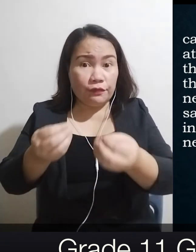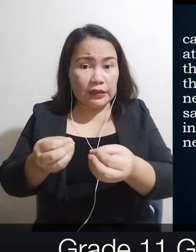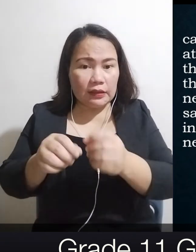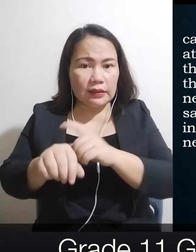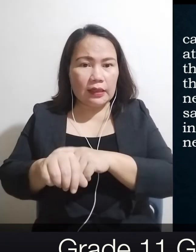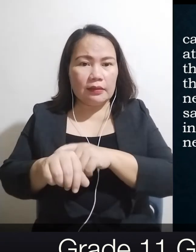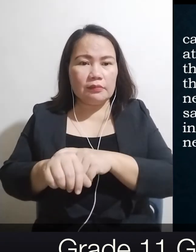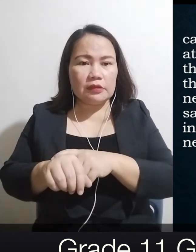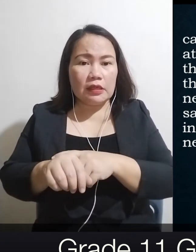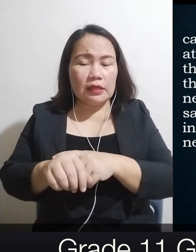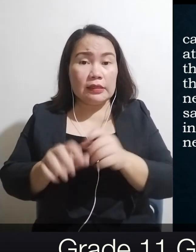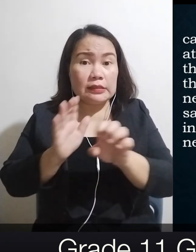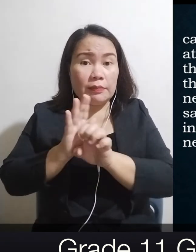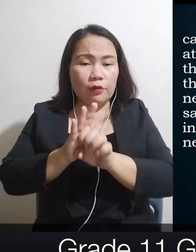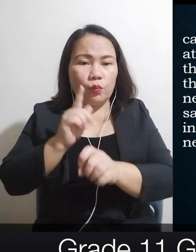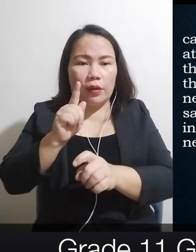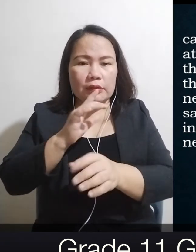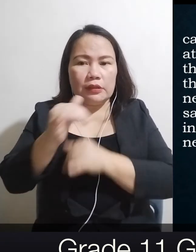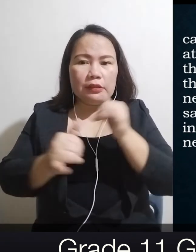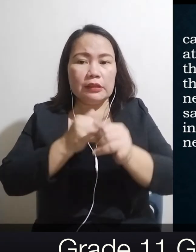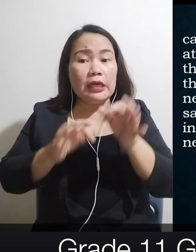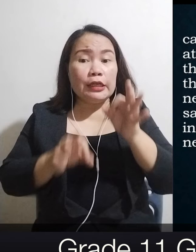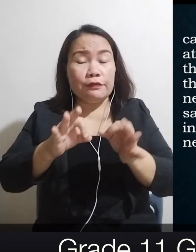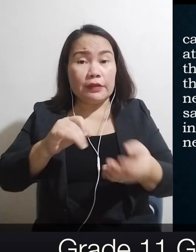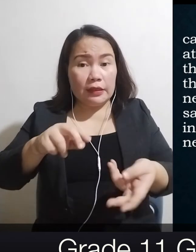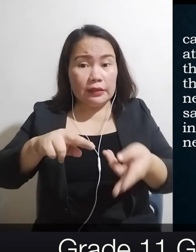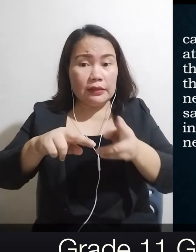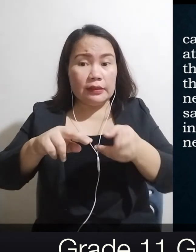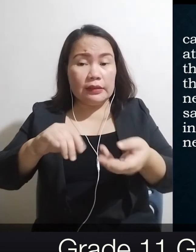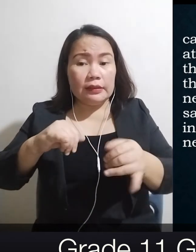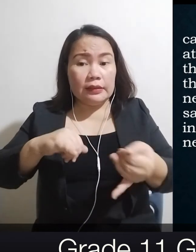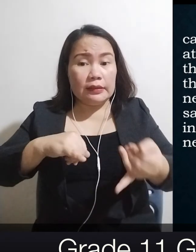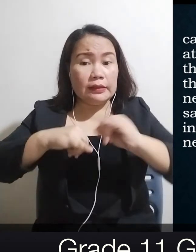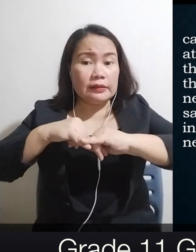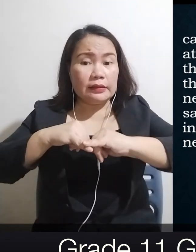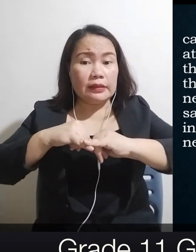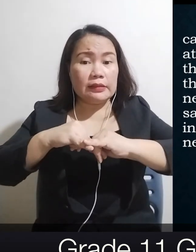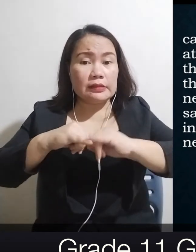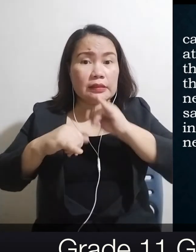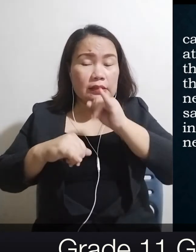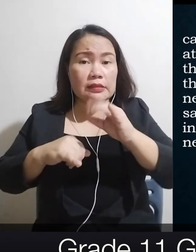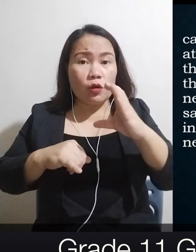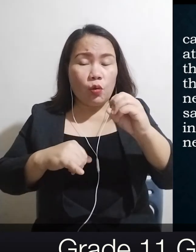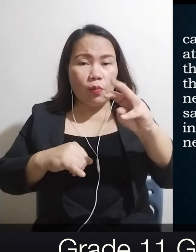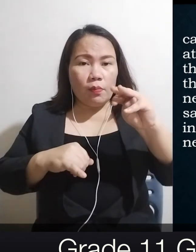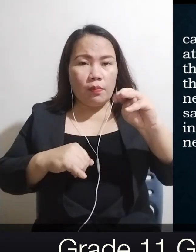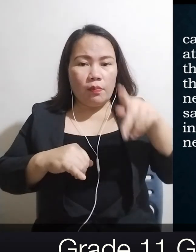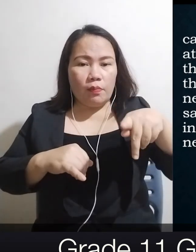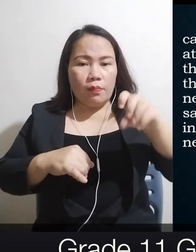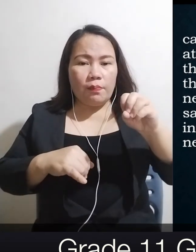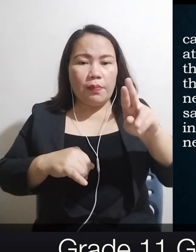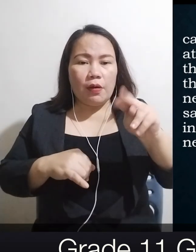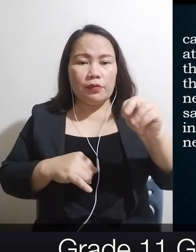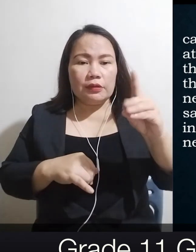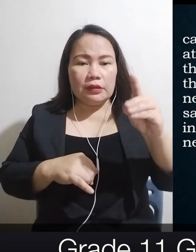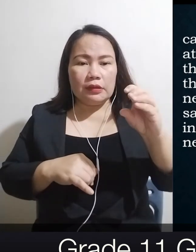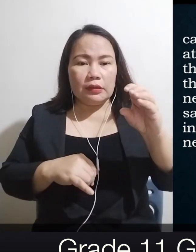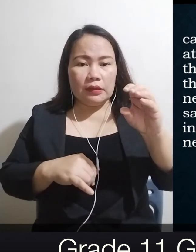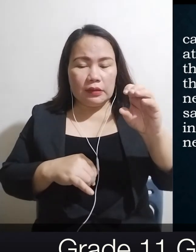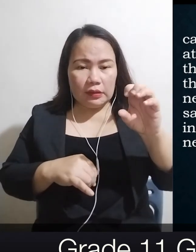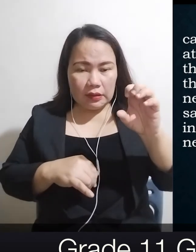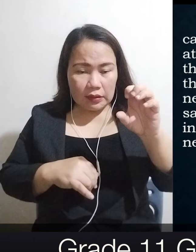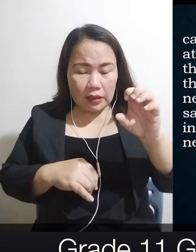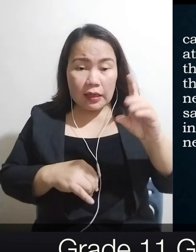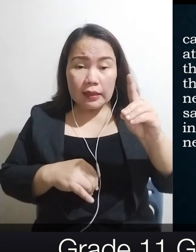year. If the interest rate is compounded, the interest earned at the end of the period is added the